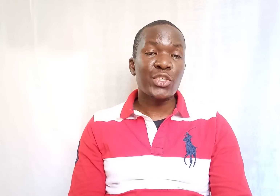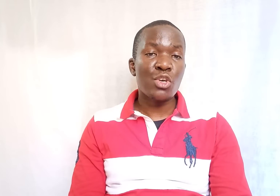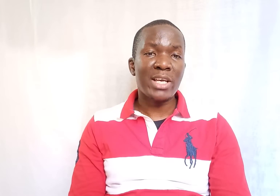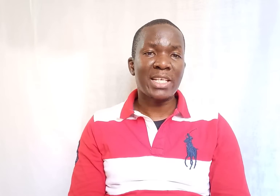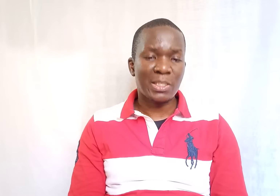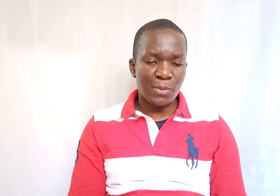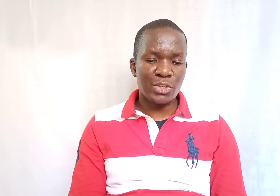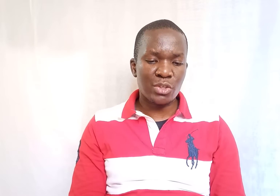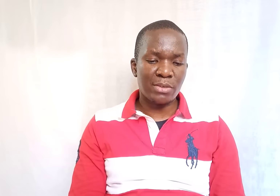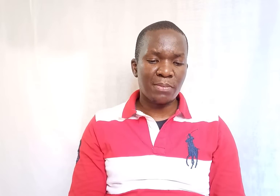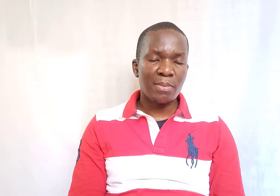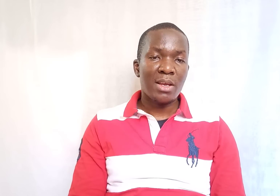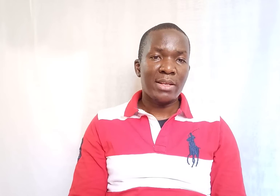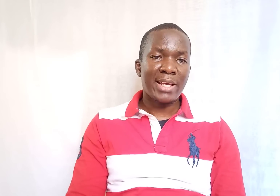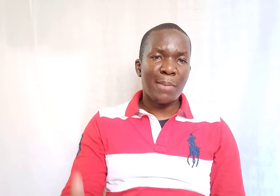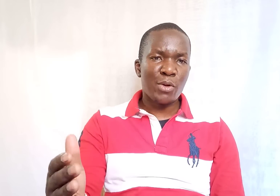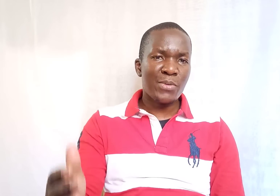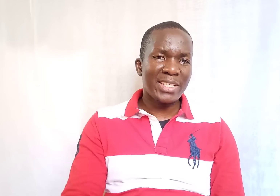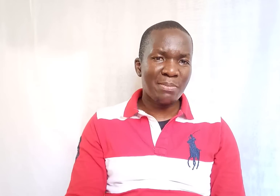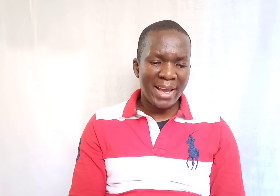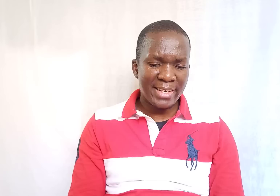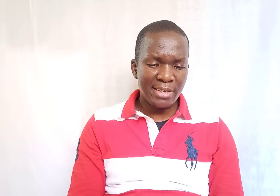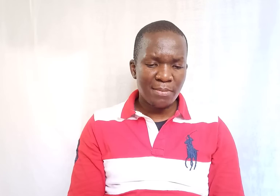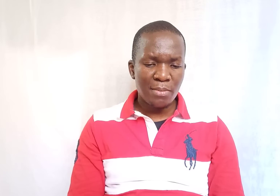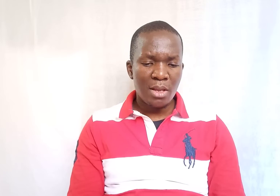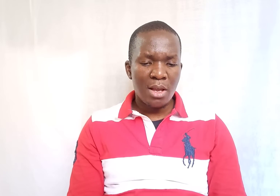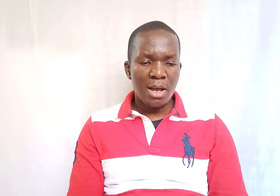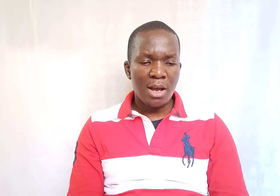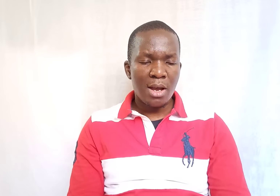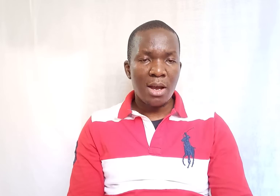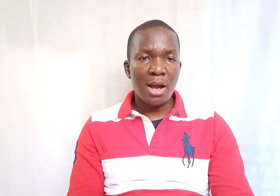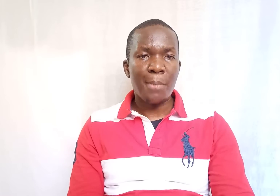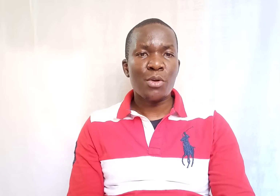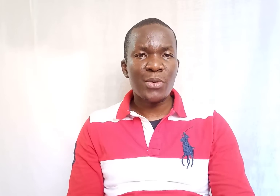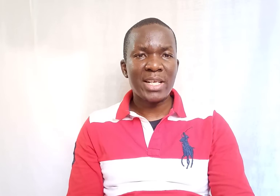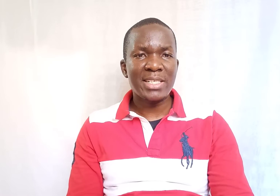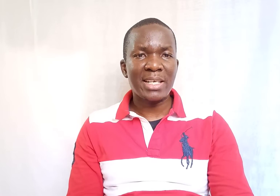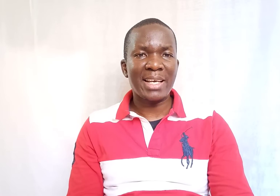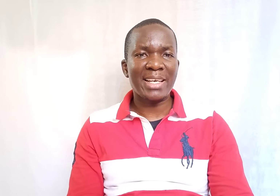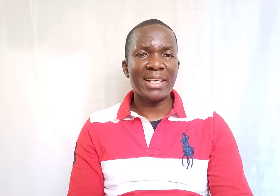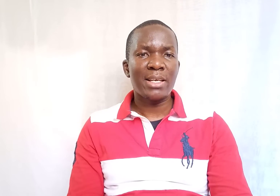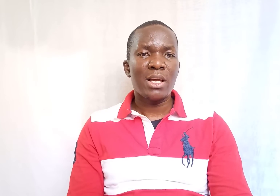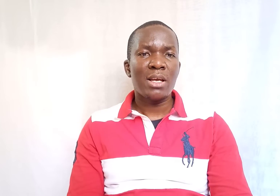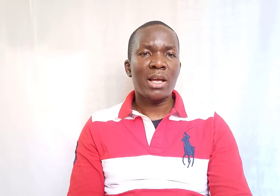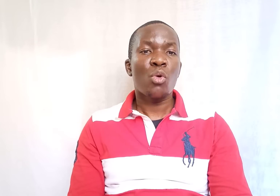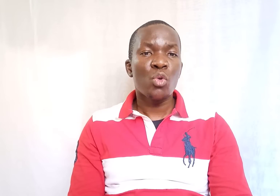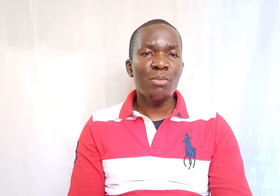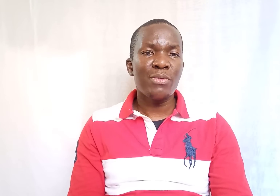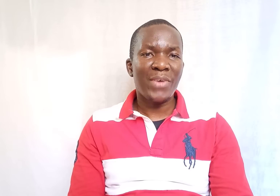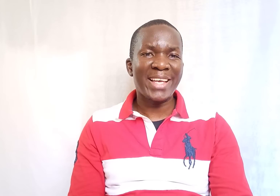facial expression like appropriate smiling, appropriate a gloomy